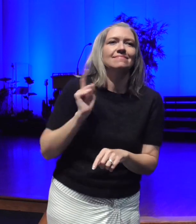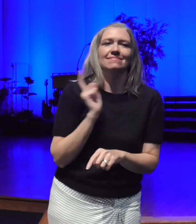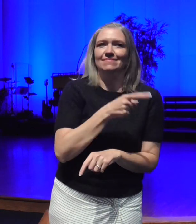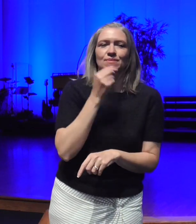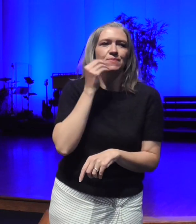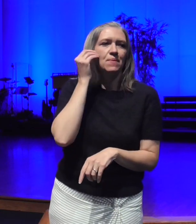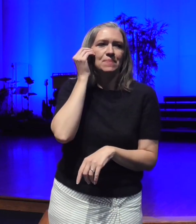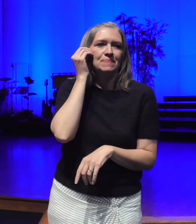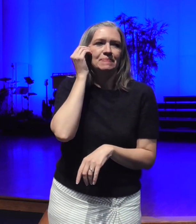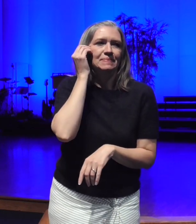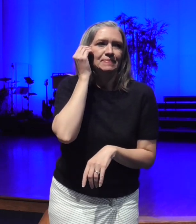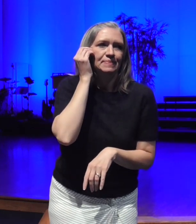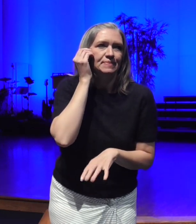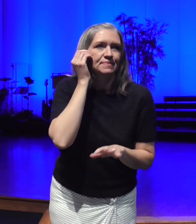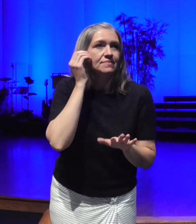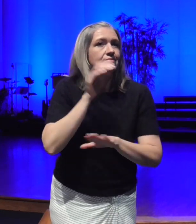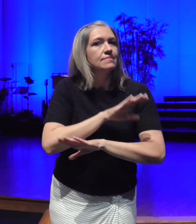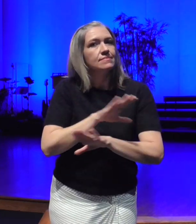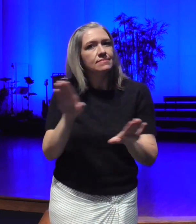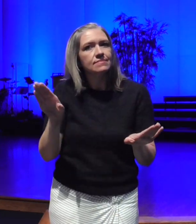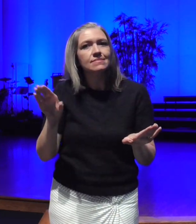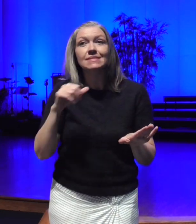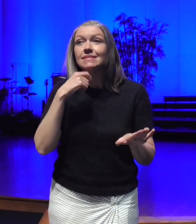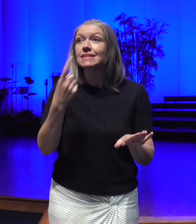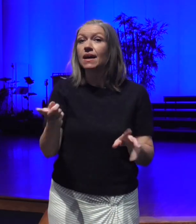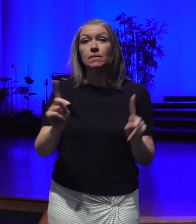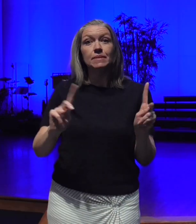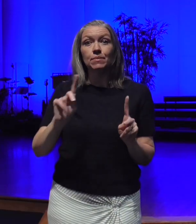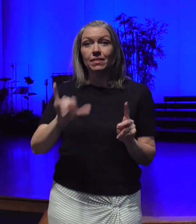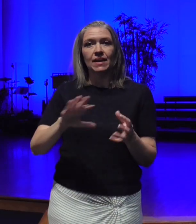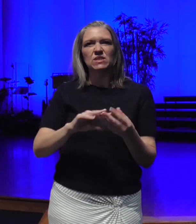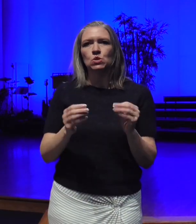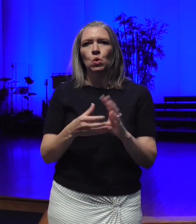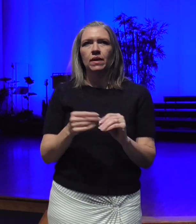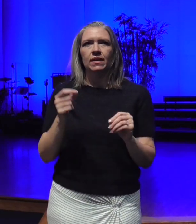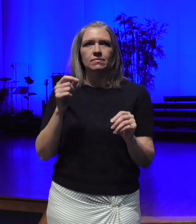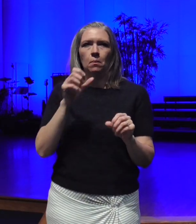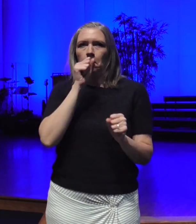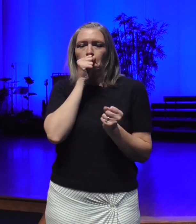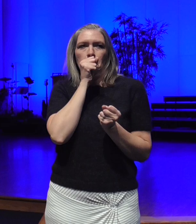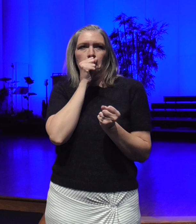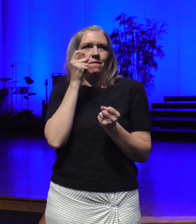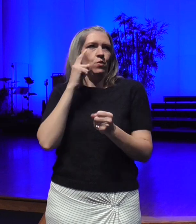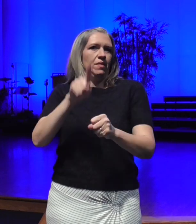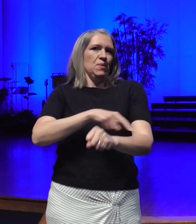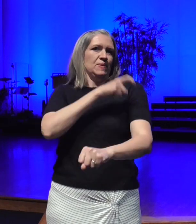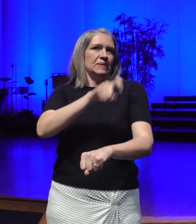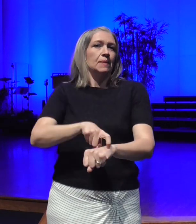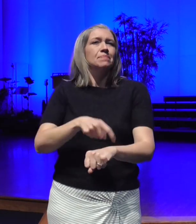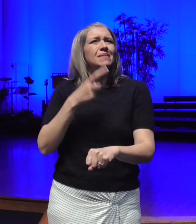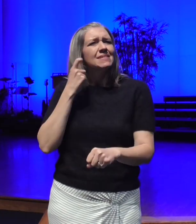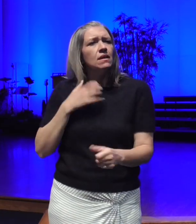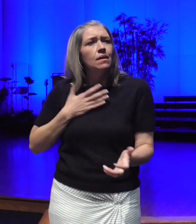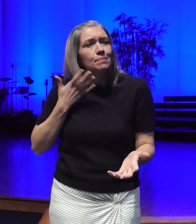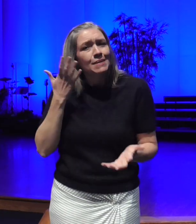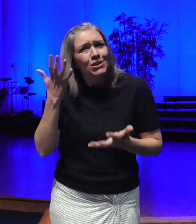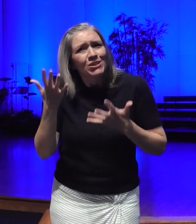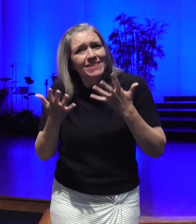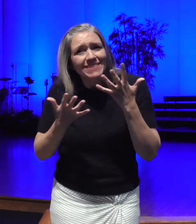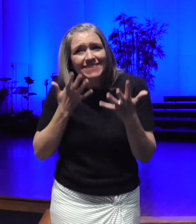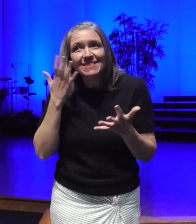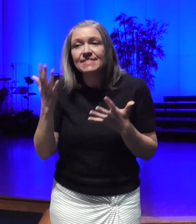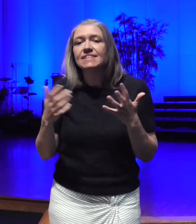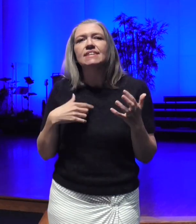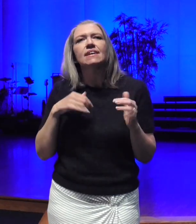home. And I did not tell people about that for a very long time because I was so embarrassed. And what I discovered